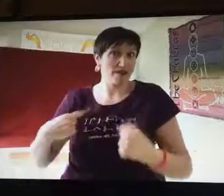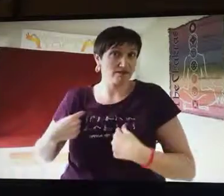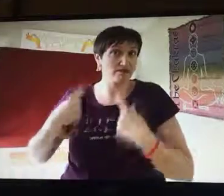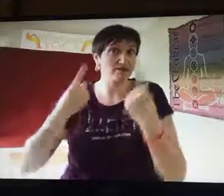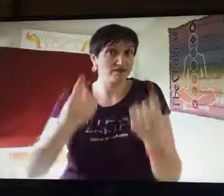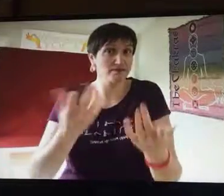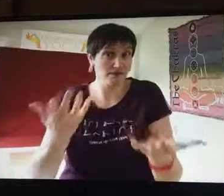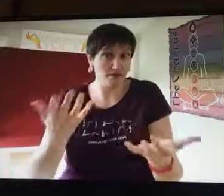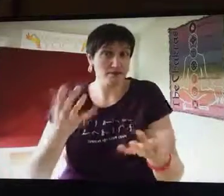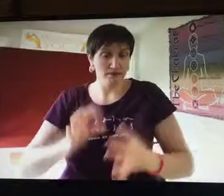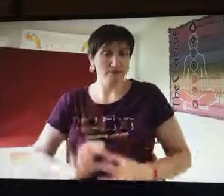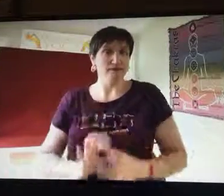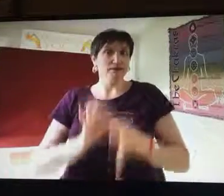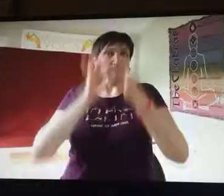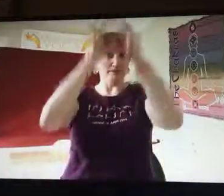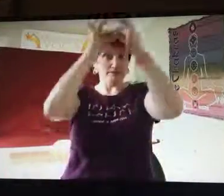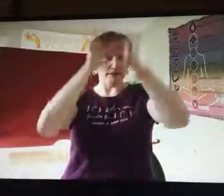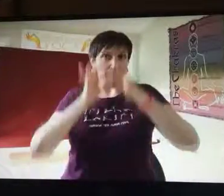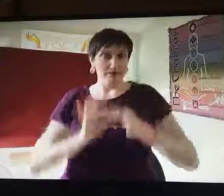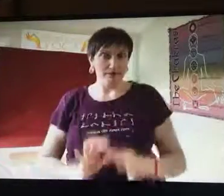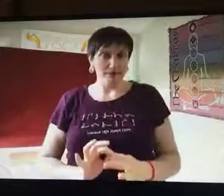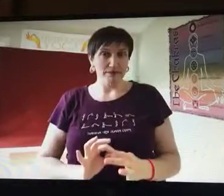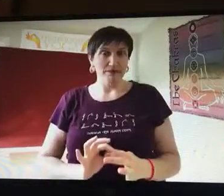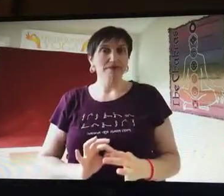Just so you know, that's the closest sign I've seen so far, is this.